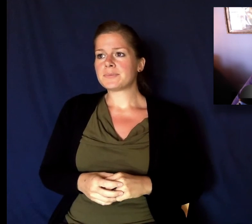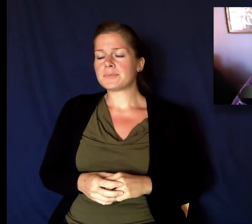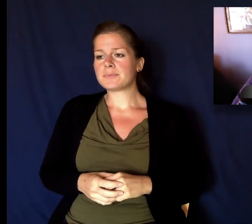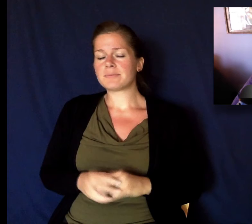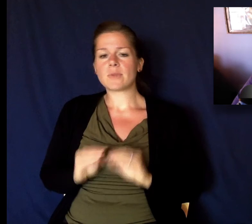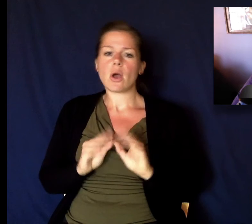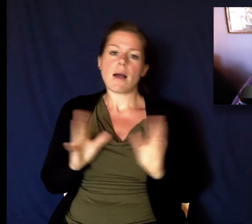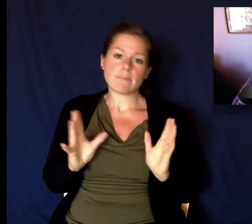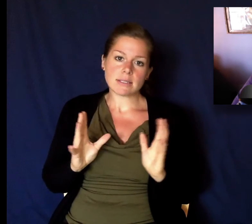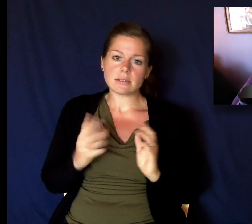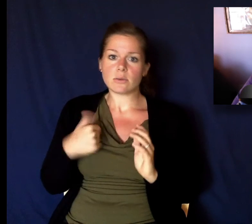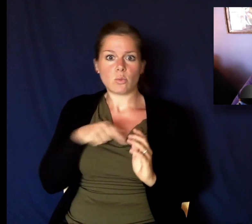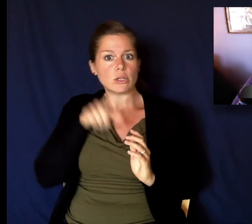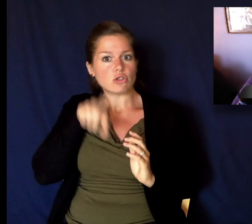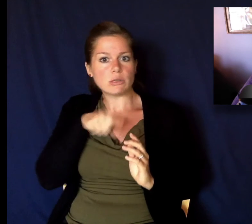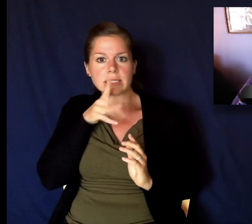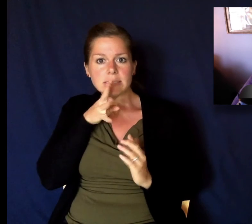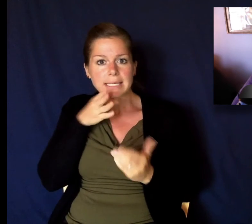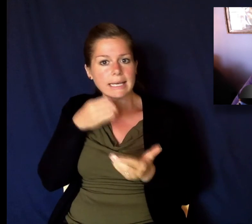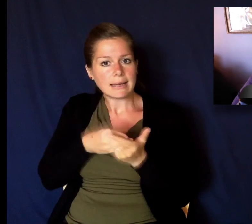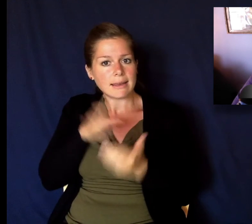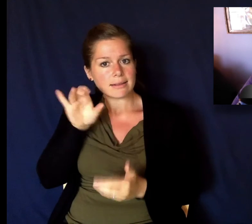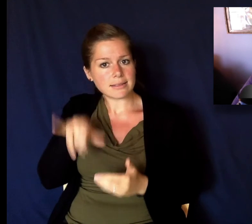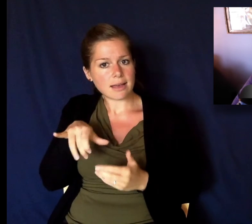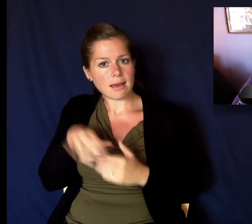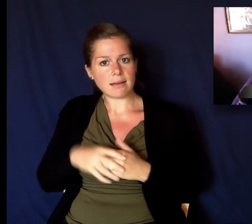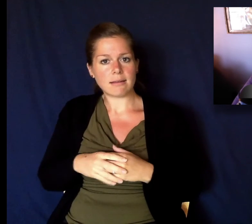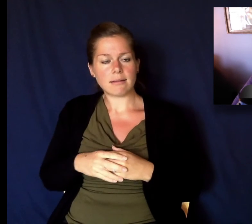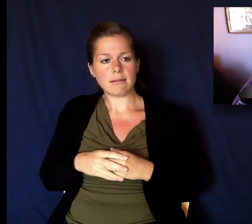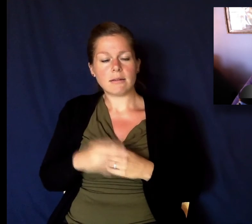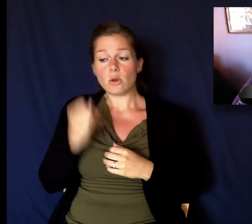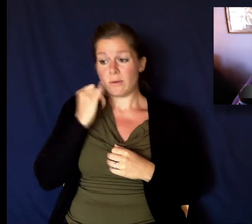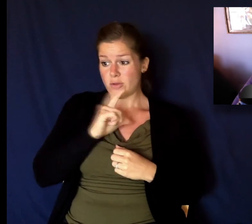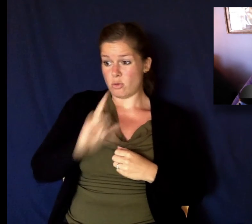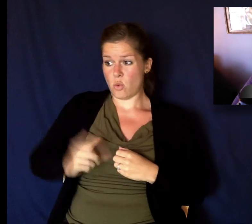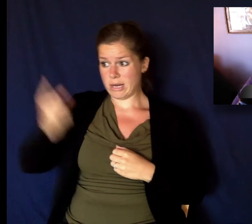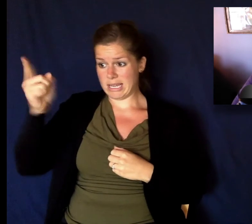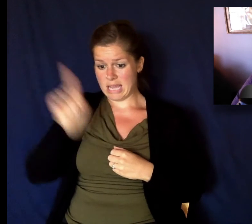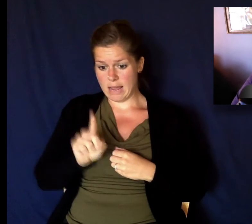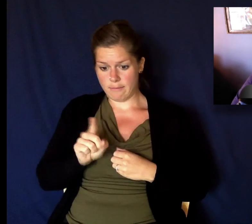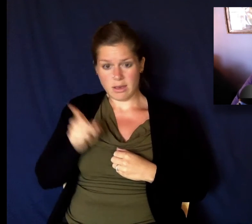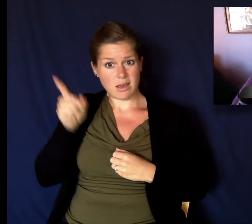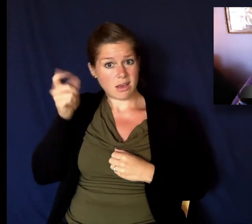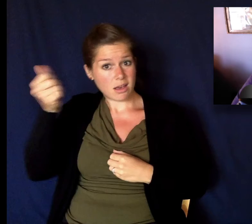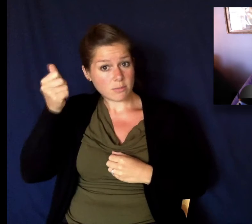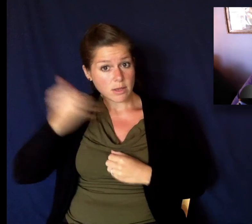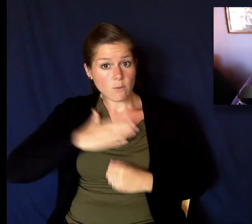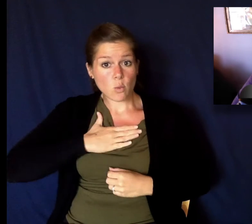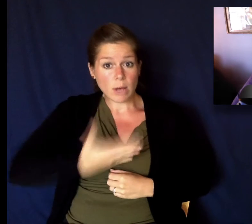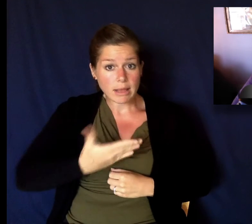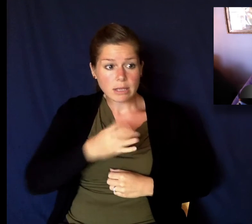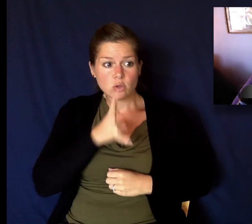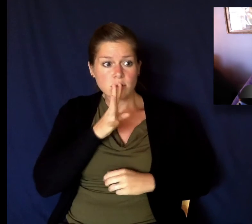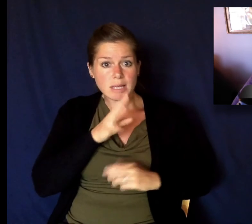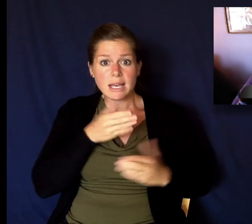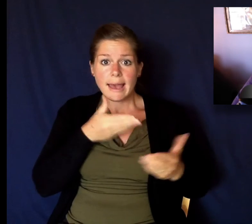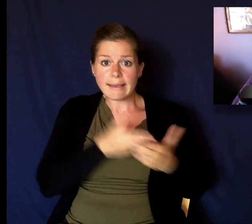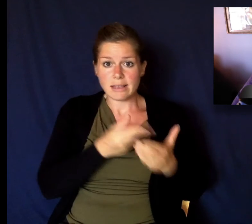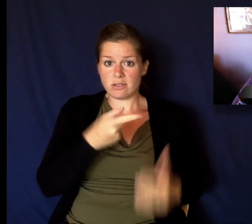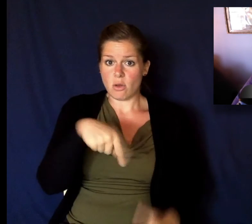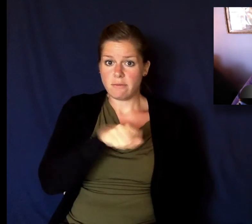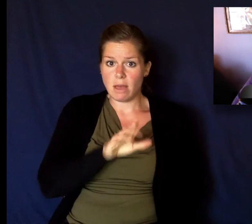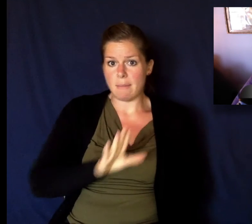dismantled, and should be, obviously spoken against. So if the Lord was willing to speak against